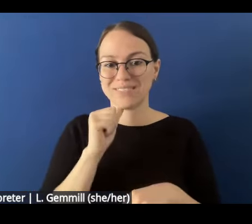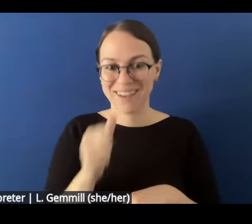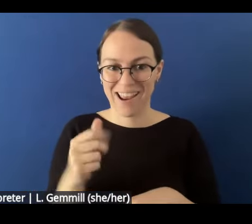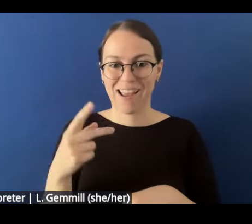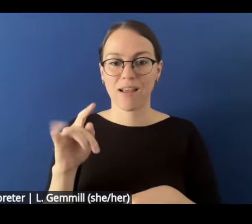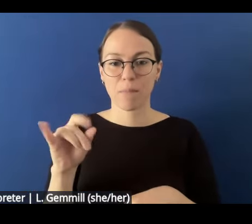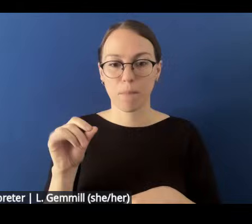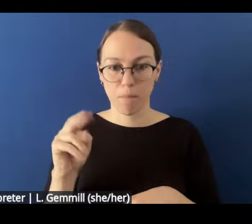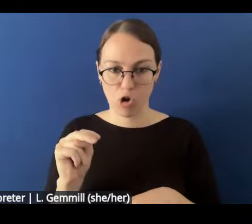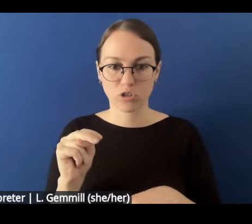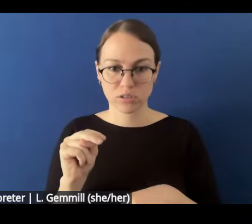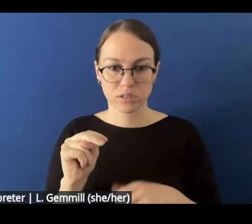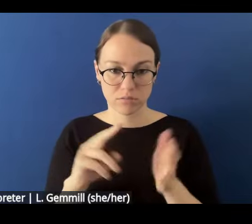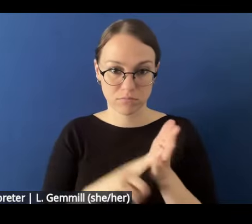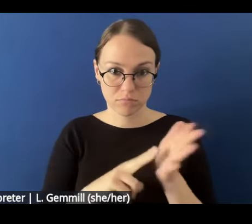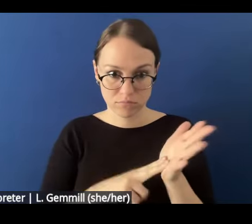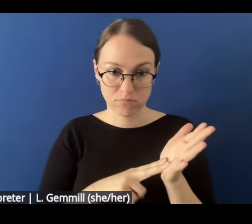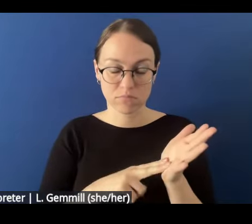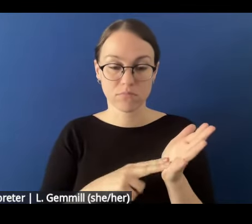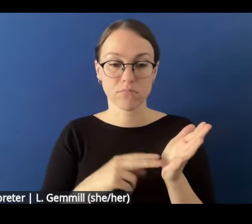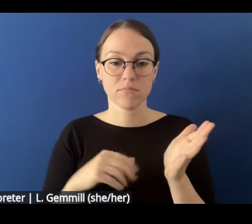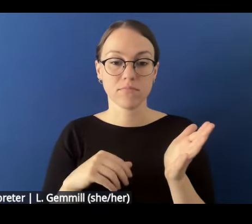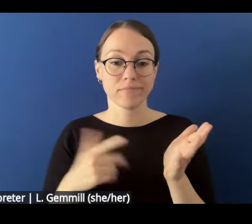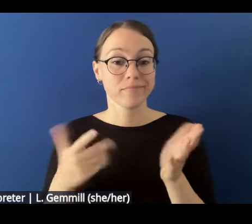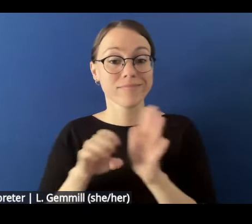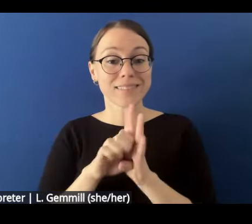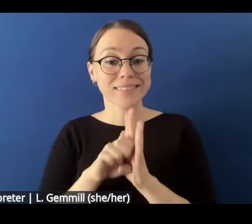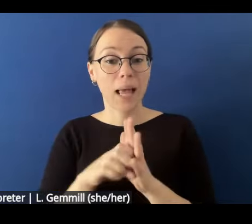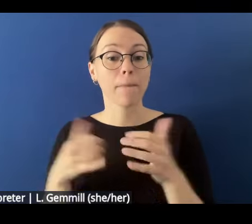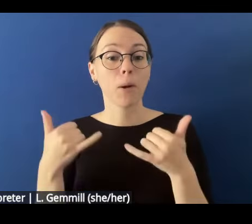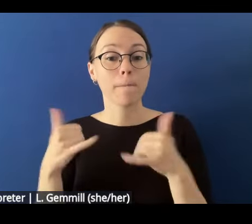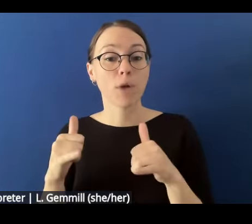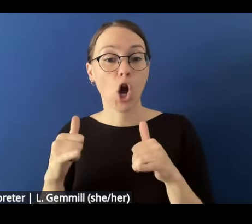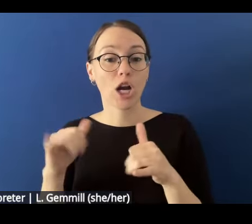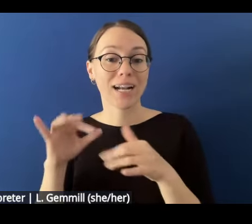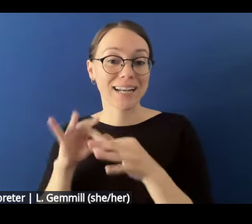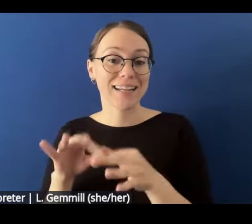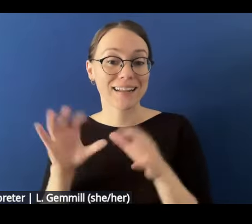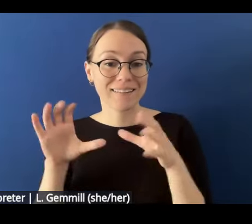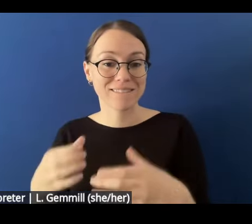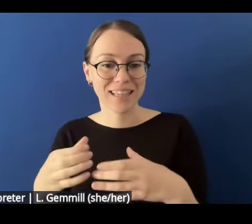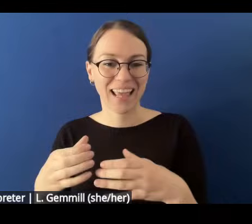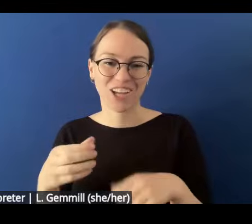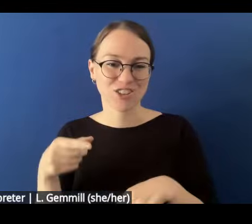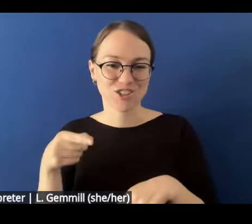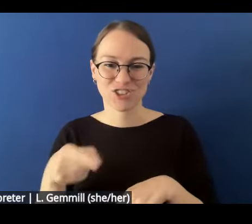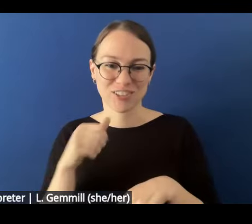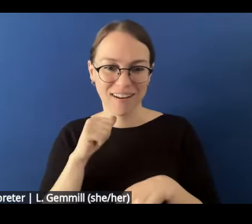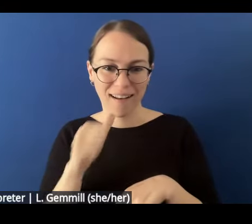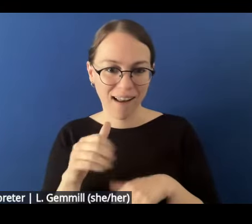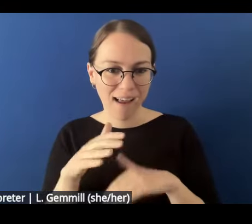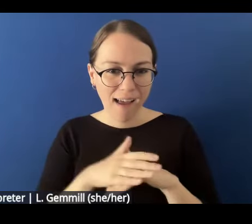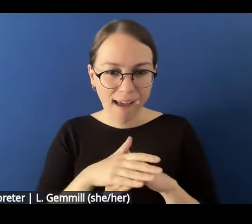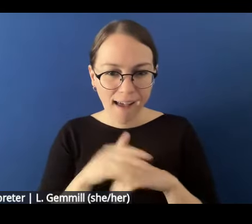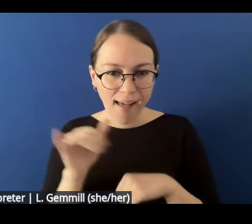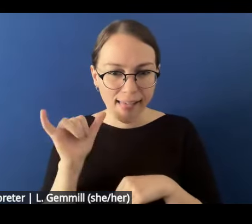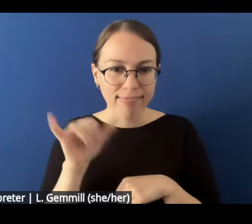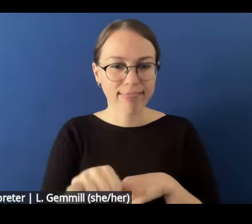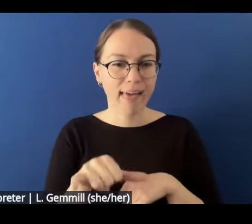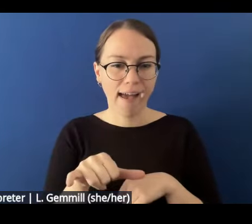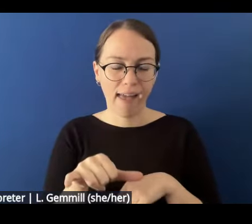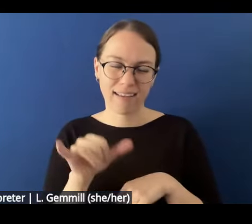on the partisan. For example, party affiliation, the easy one, right? So we are trying to separate that to